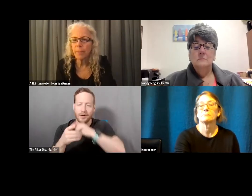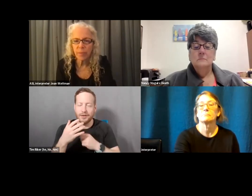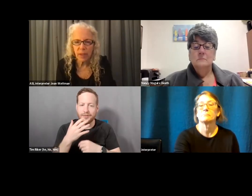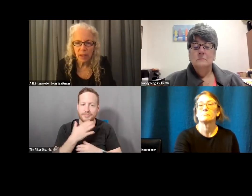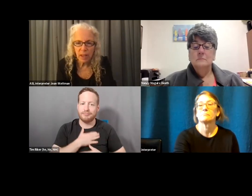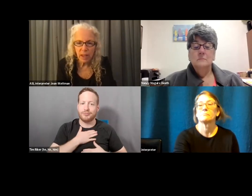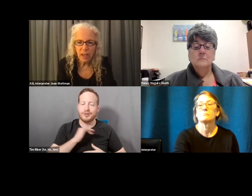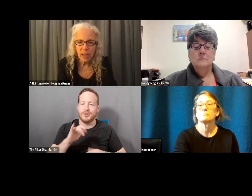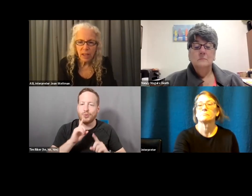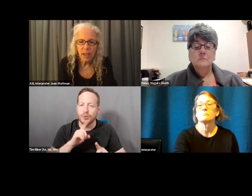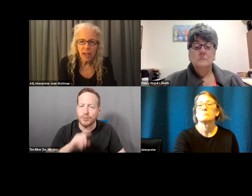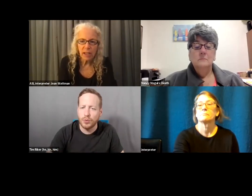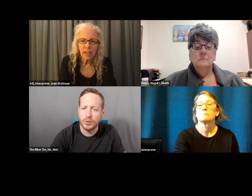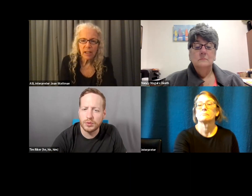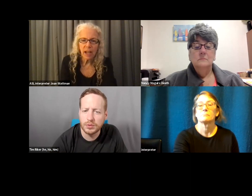I